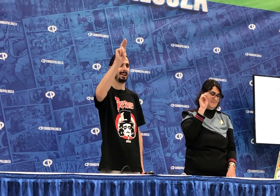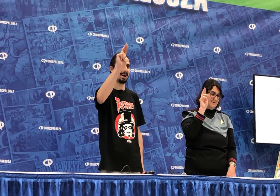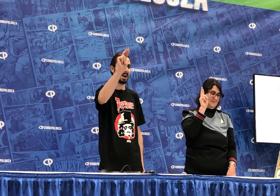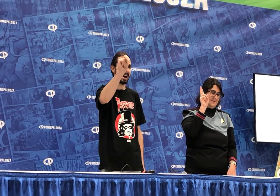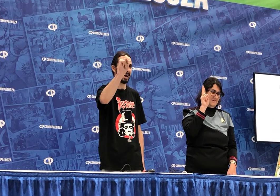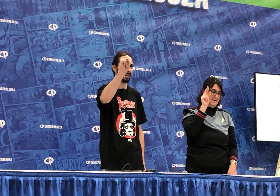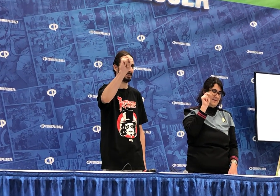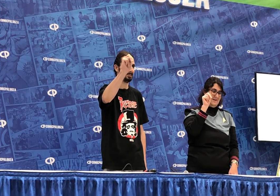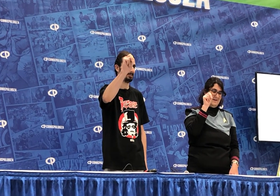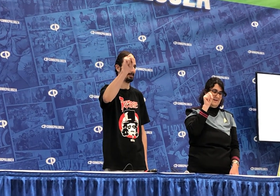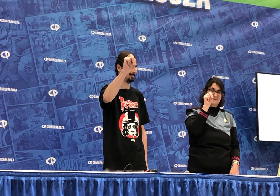N,